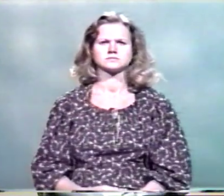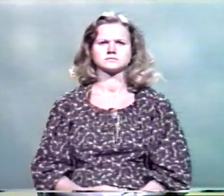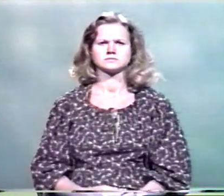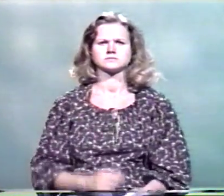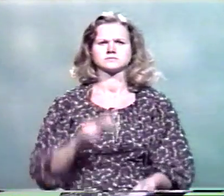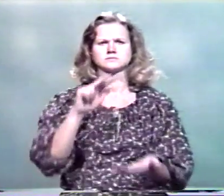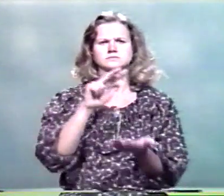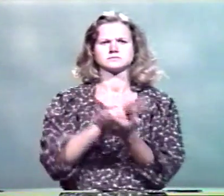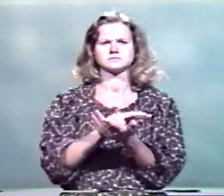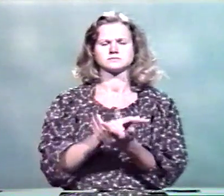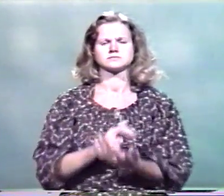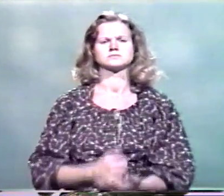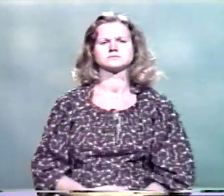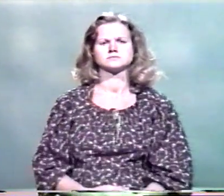Lose.